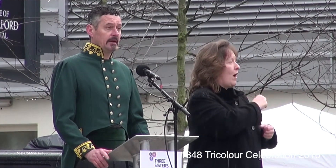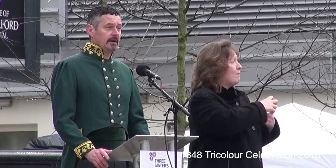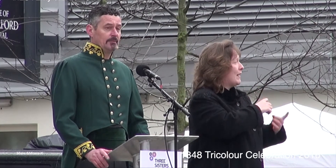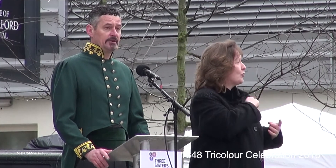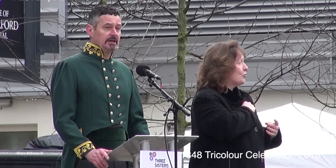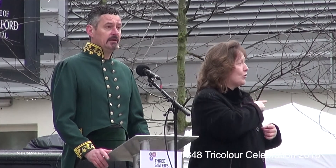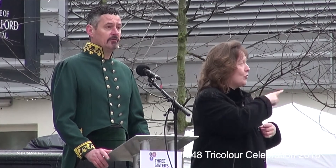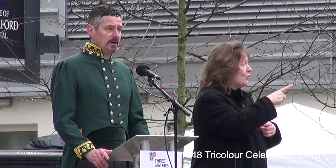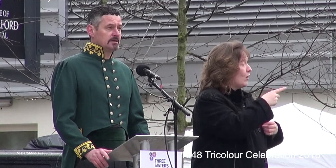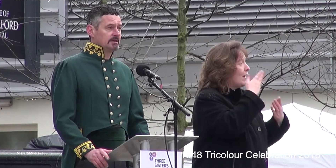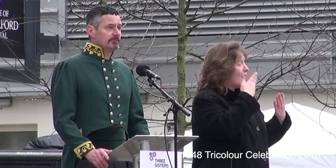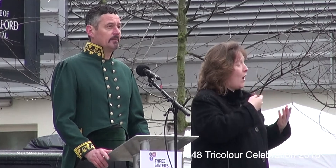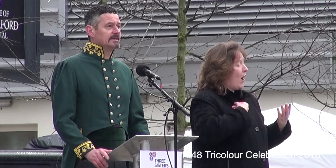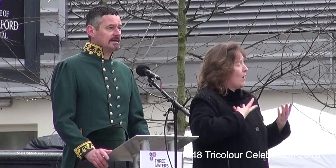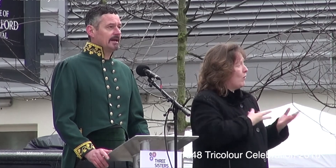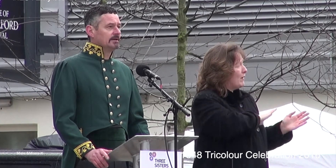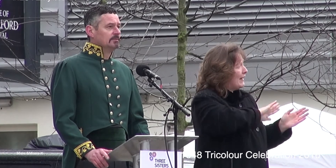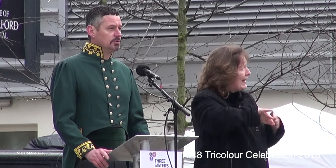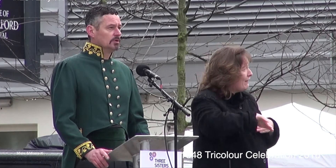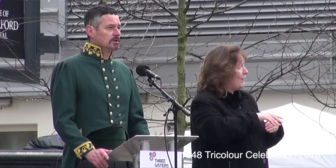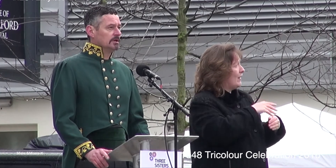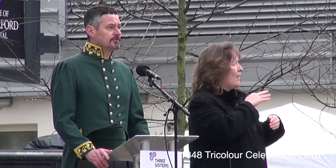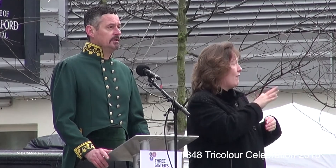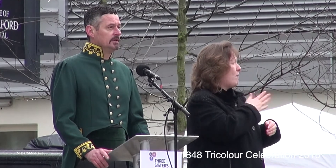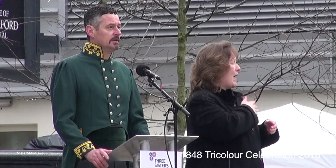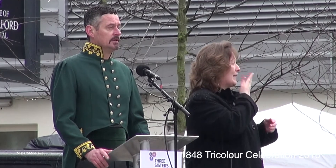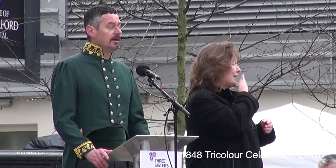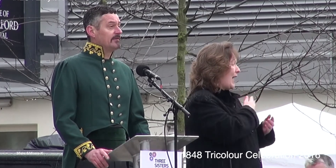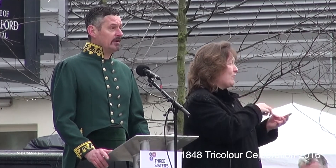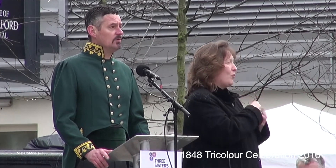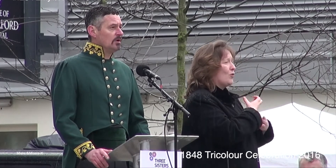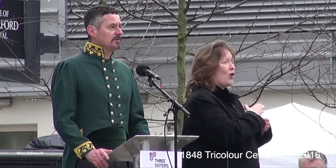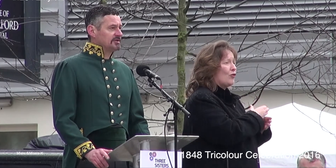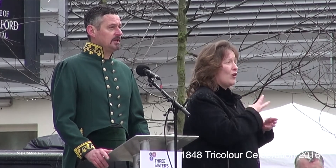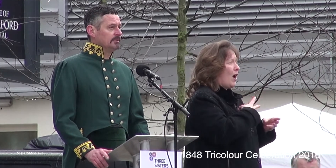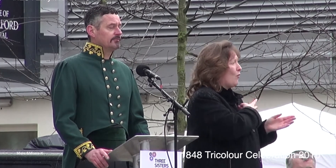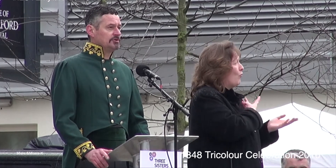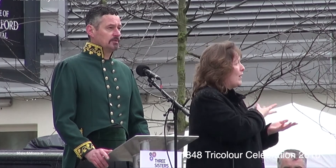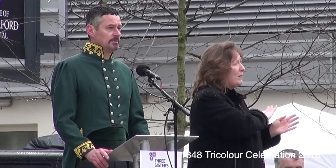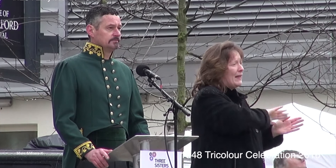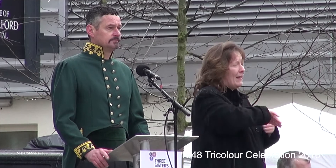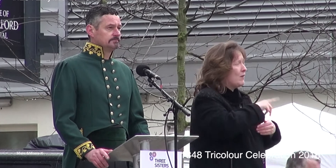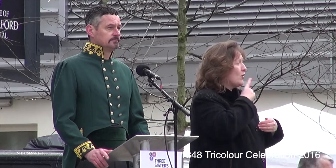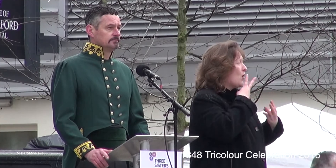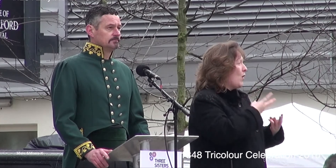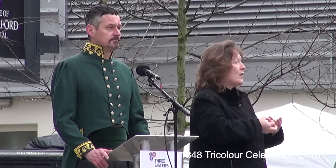that I am on the eve of parting from my sad, poor country, of my very warm esteem and friendship.